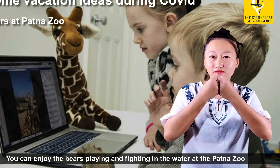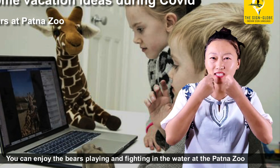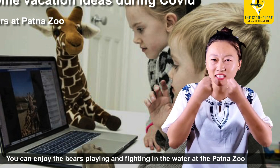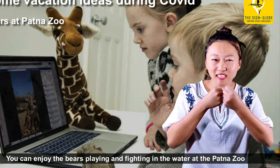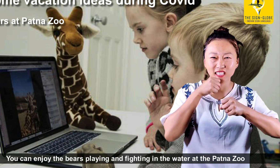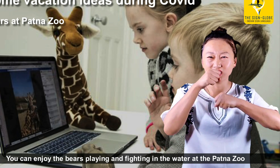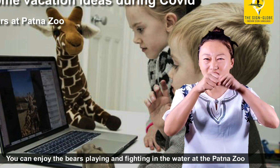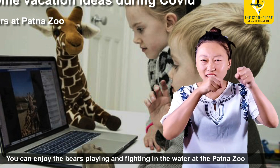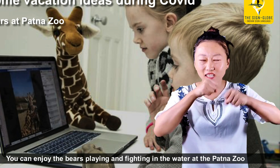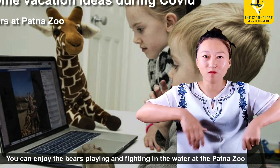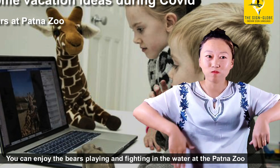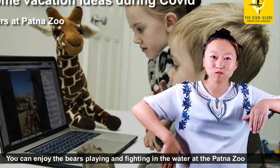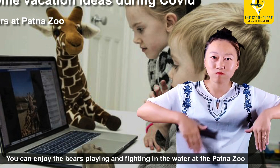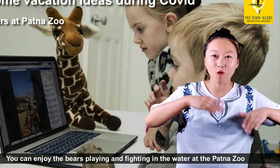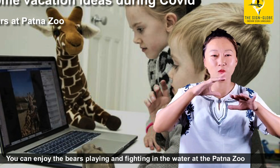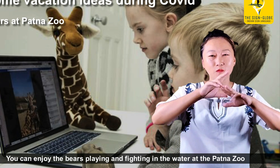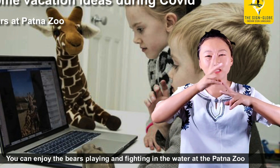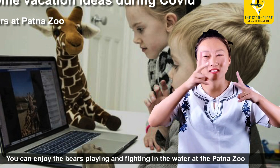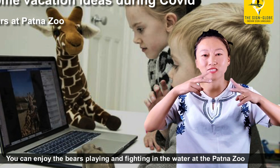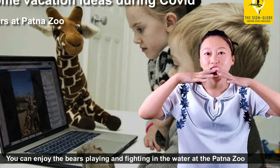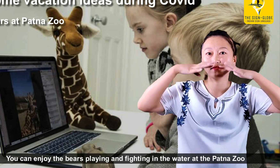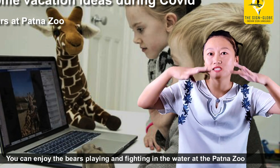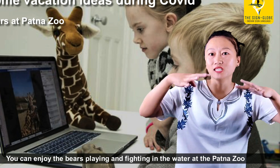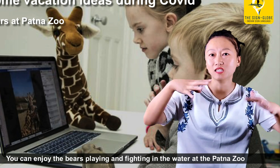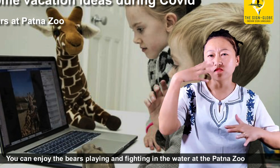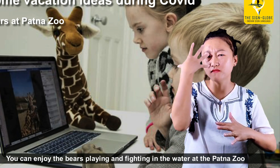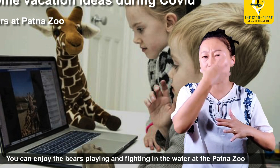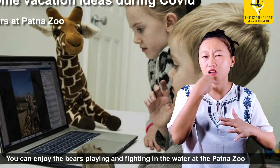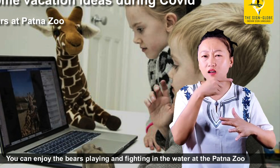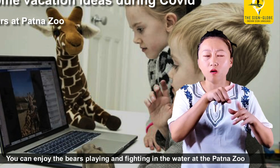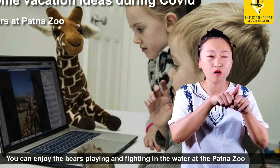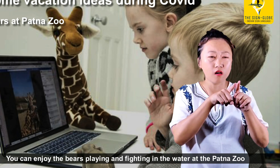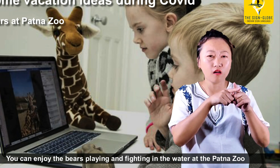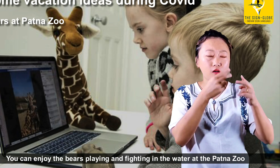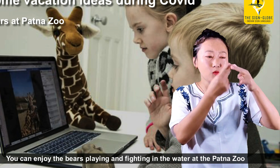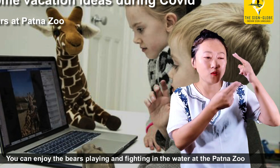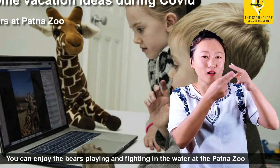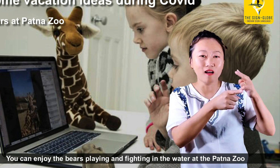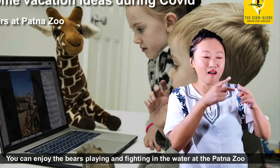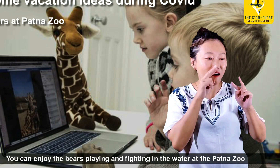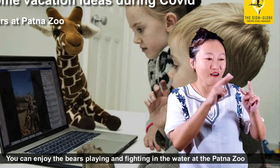You can enjoy the bears playing and fighting in the water at the Patna Zoo.